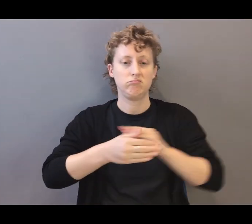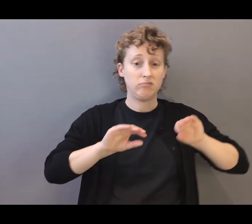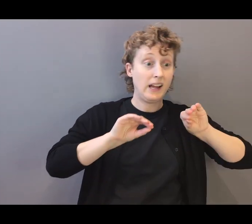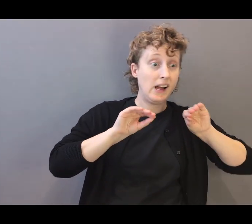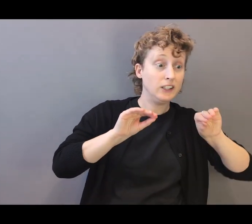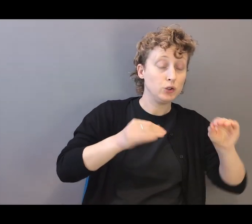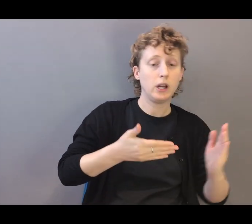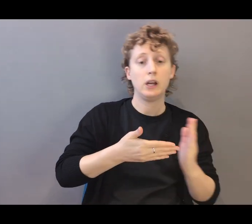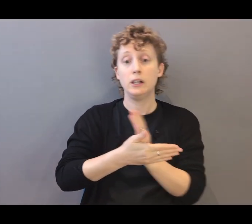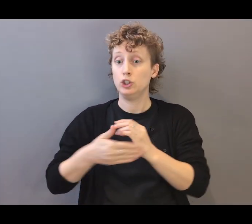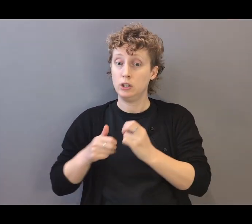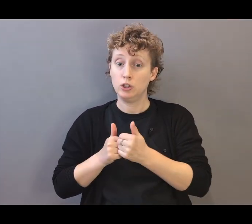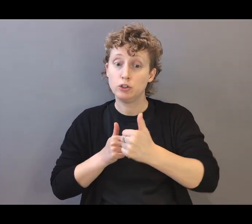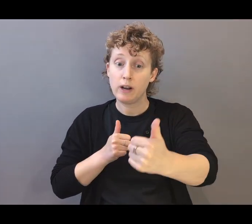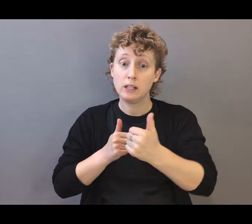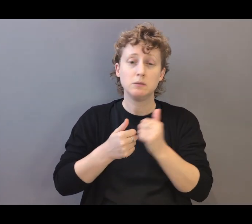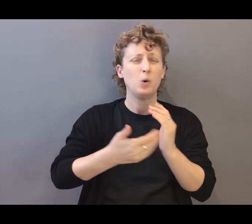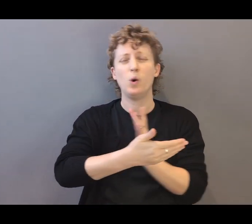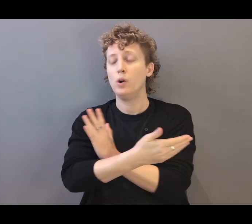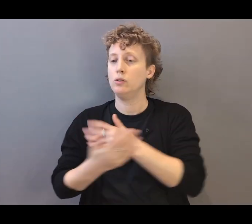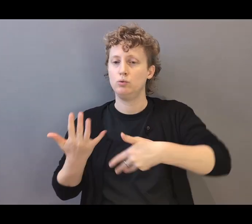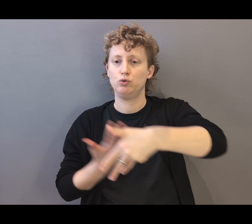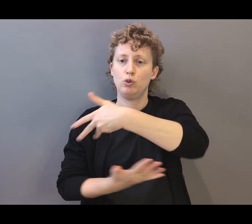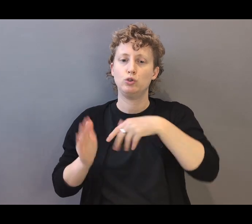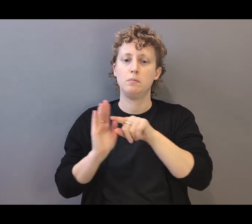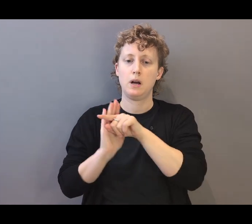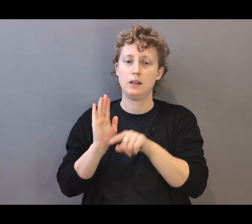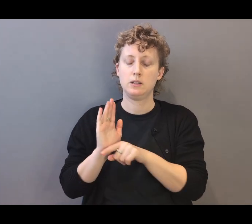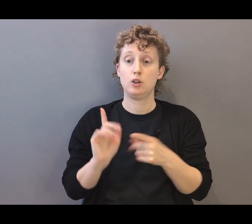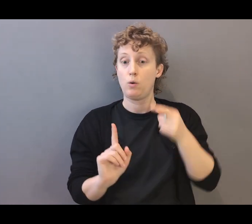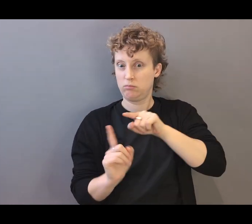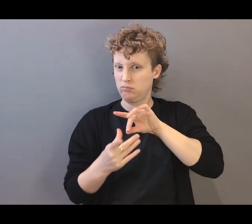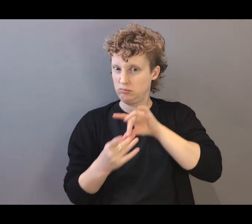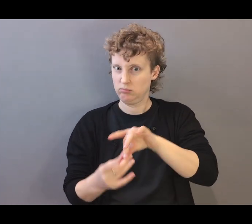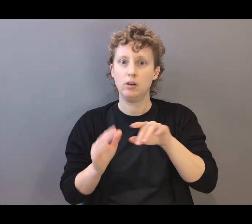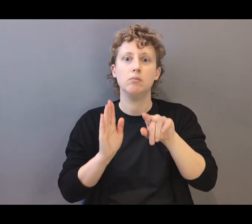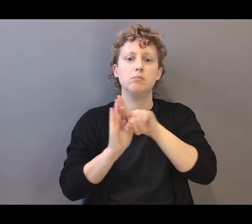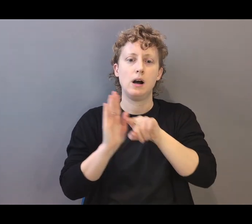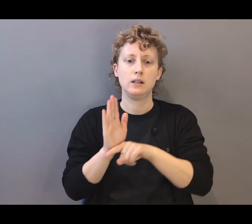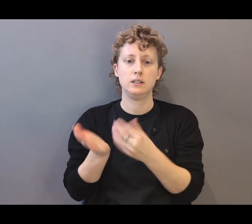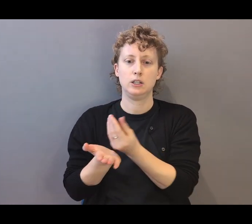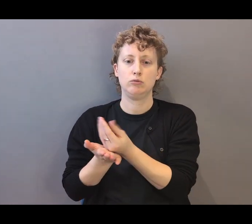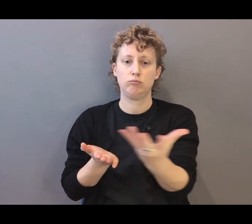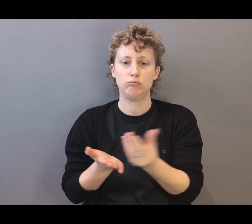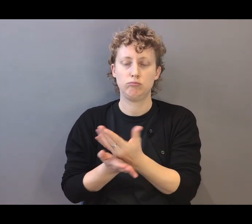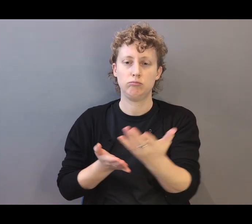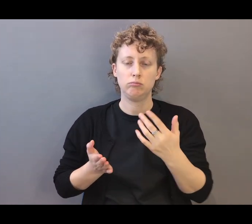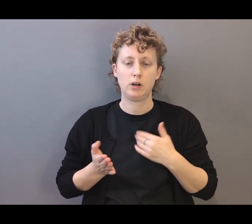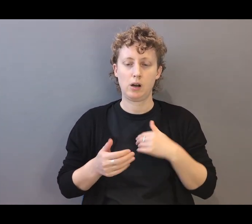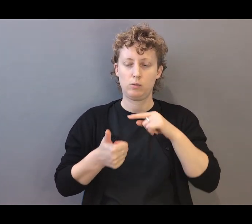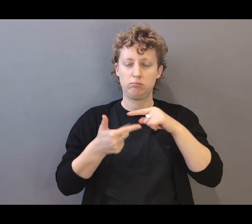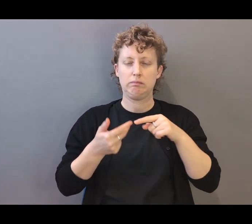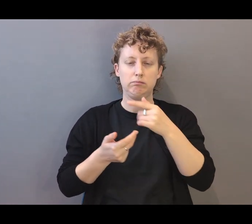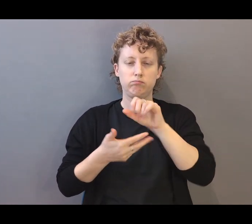transport to social policy. So on the policy update, I wanted to focus on some maybe transversal issues that we are